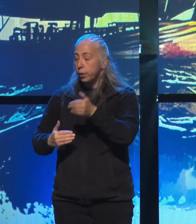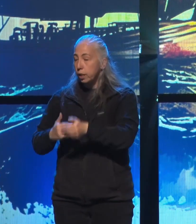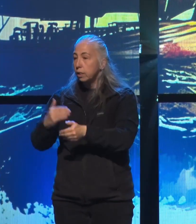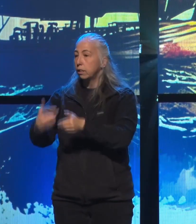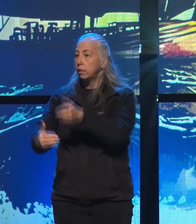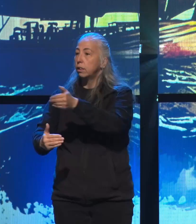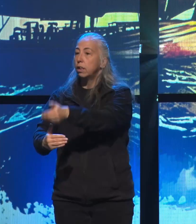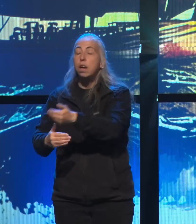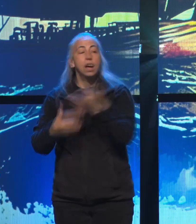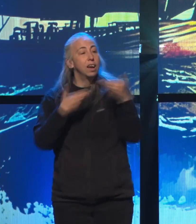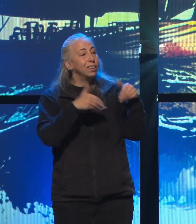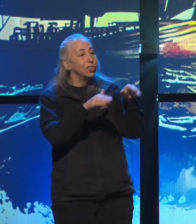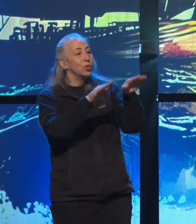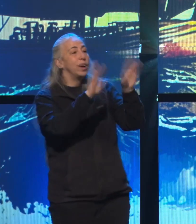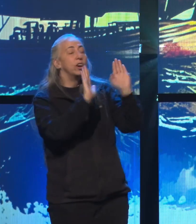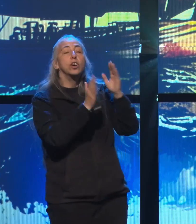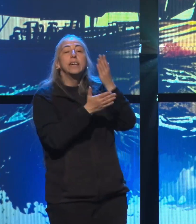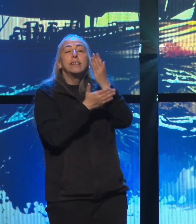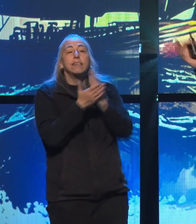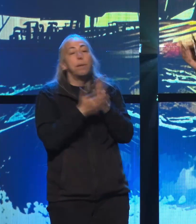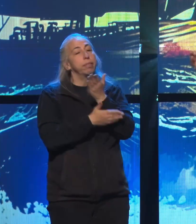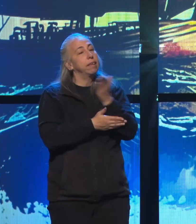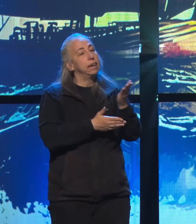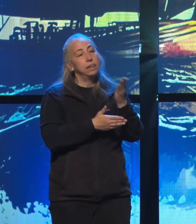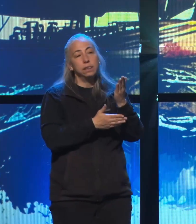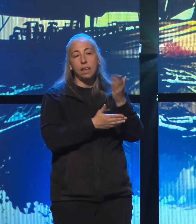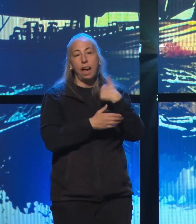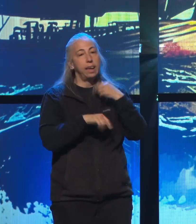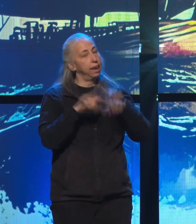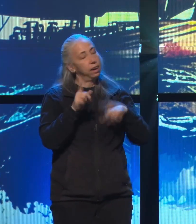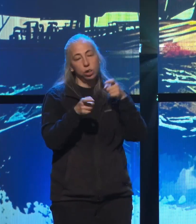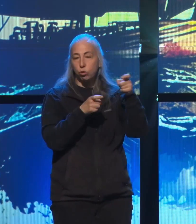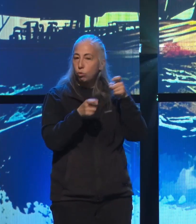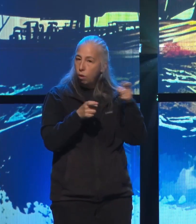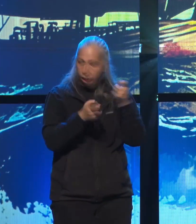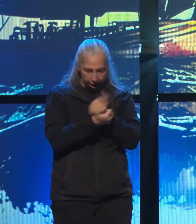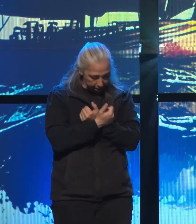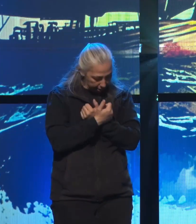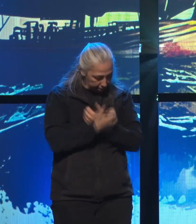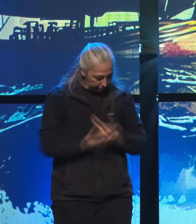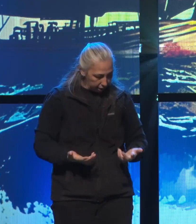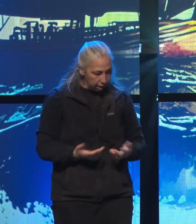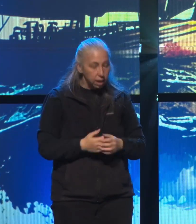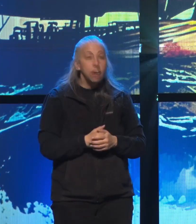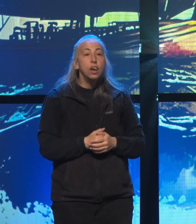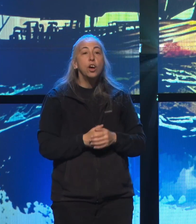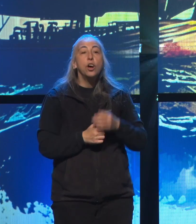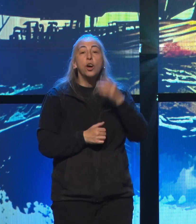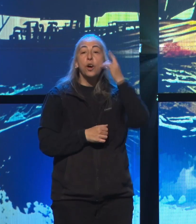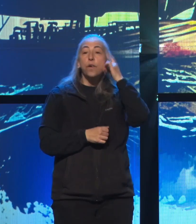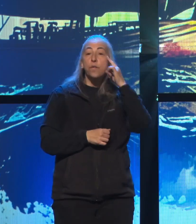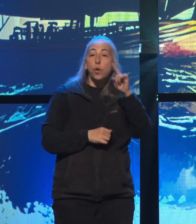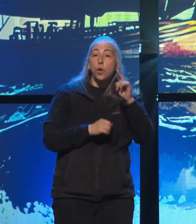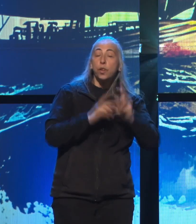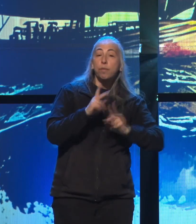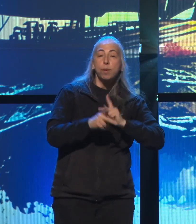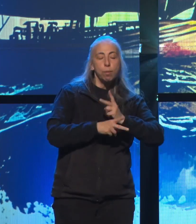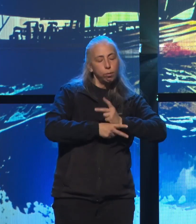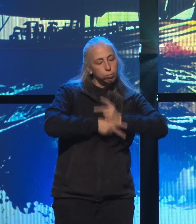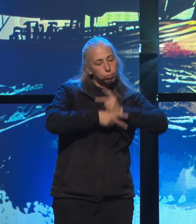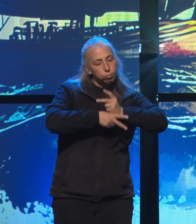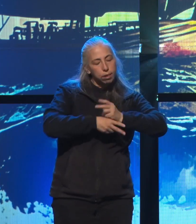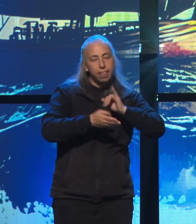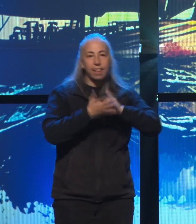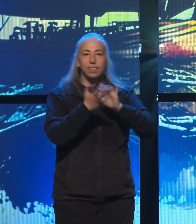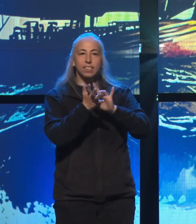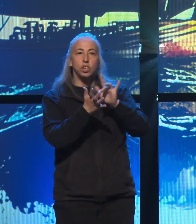parts of circumstances and situations that I have no control over. And here's the beauty for those of you that love Carrie Underwood. This is the Jesus